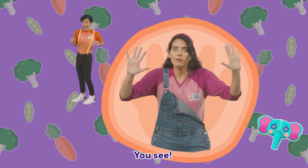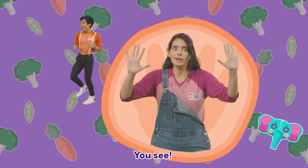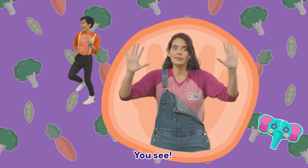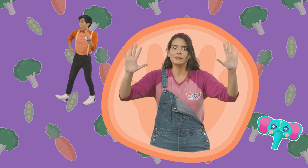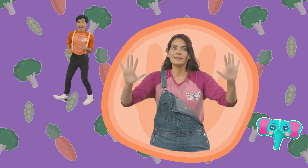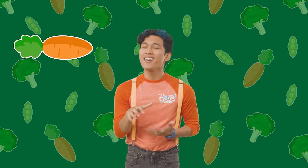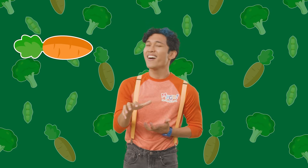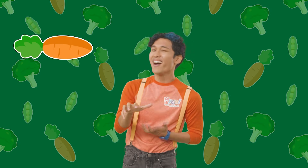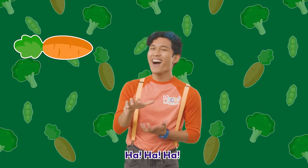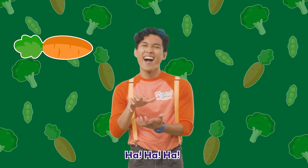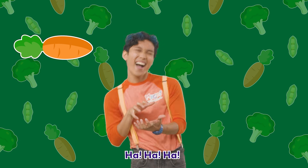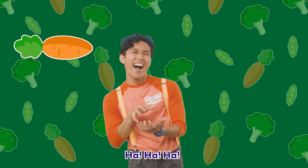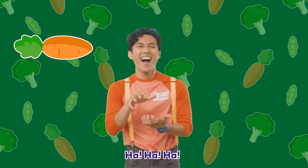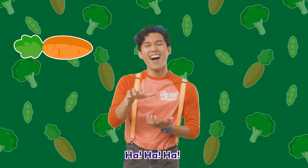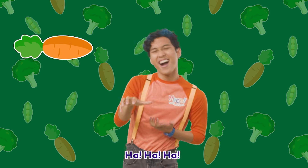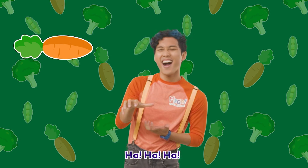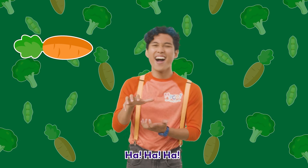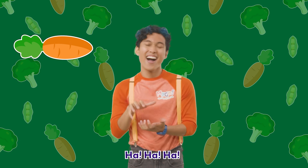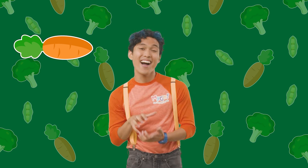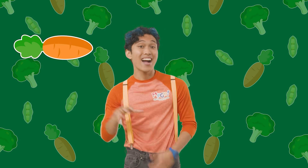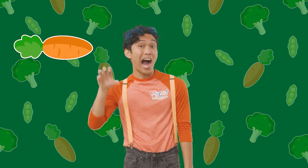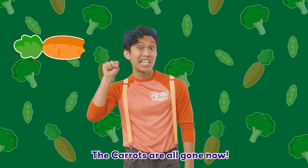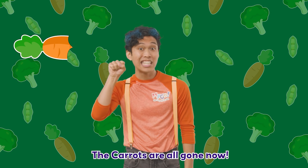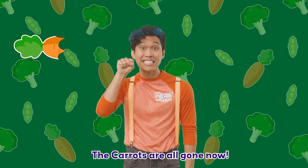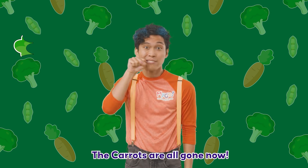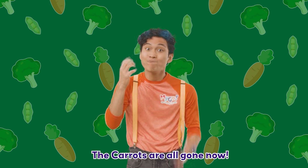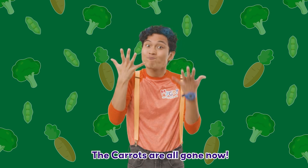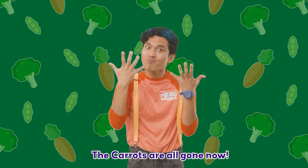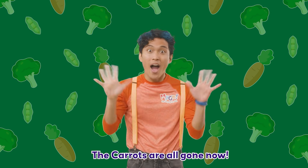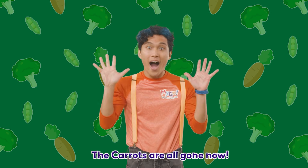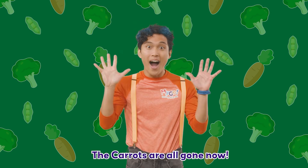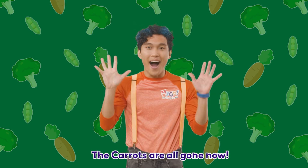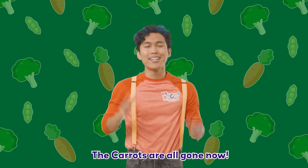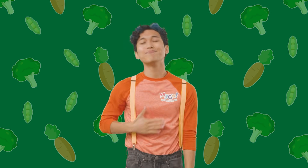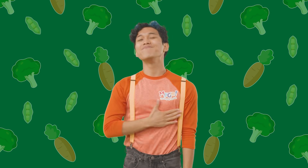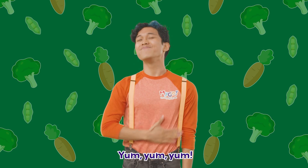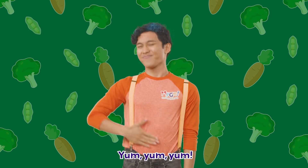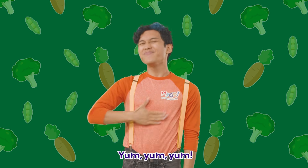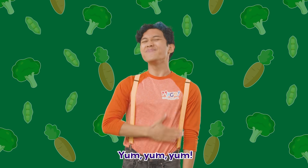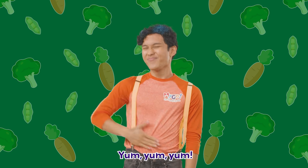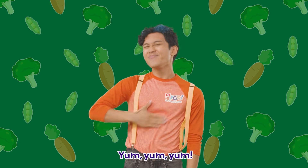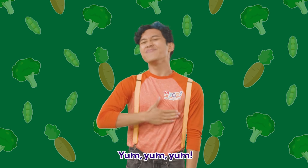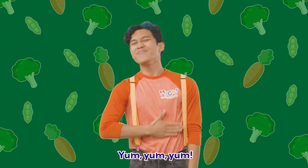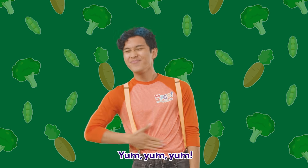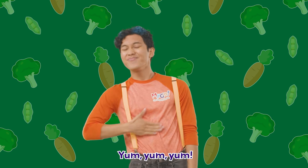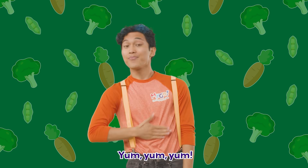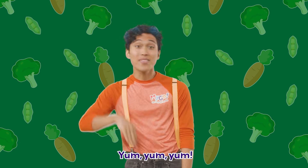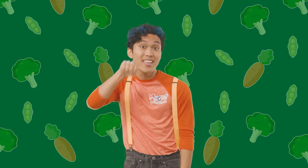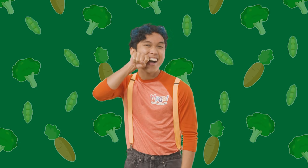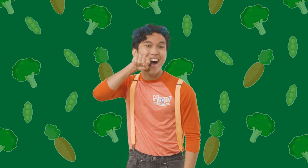you see. Ha, ha, ha, the carrots are all gone now. Yum, yum,